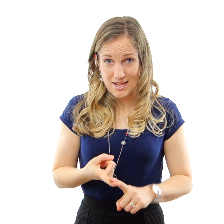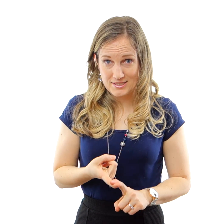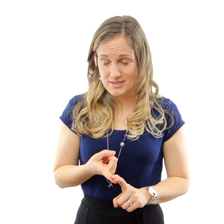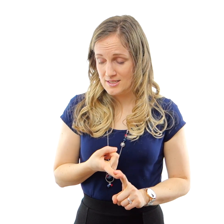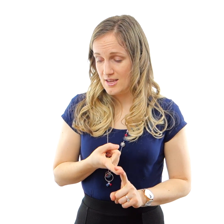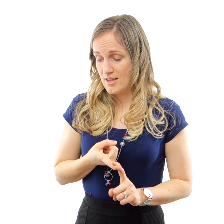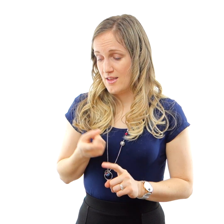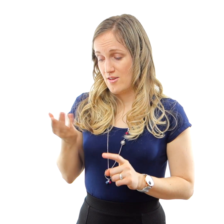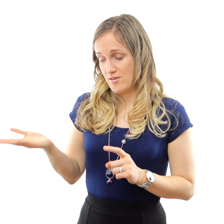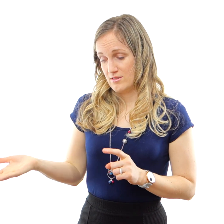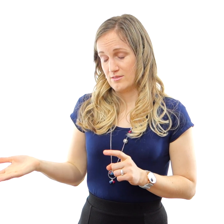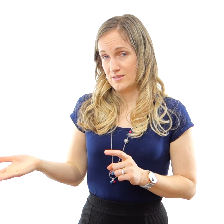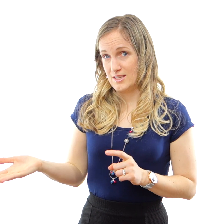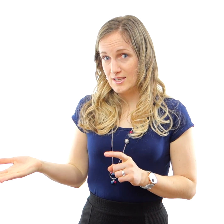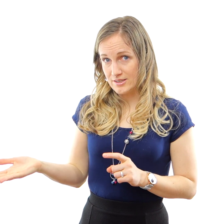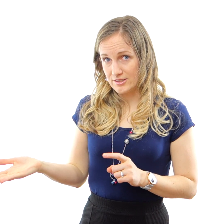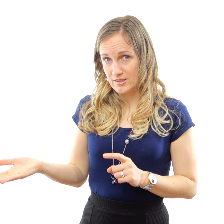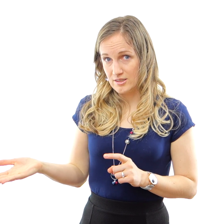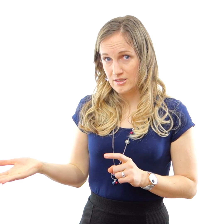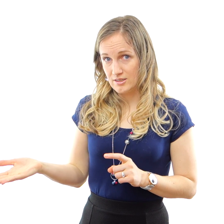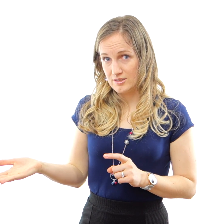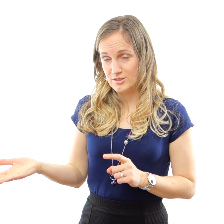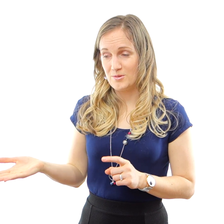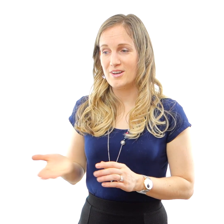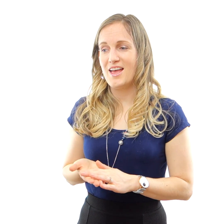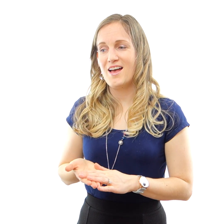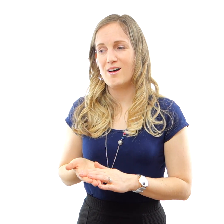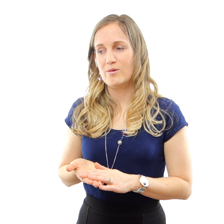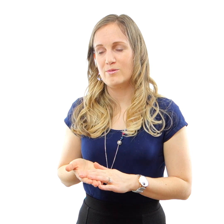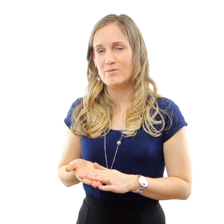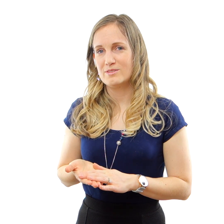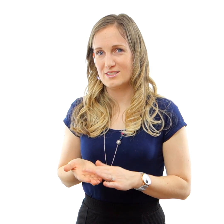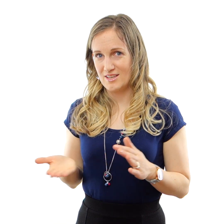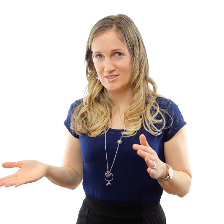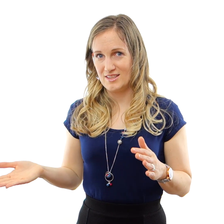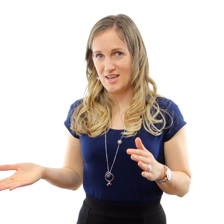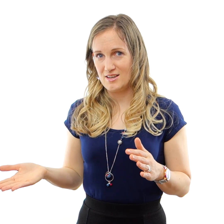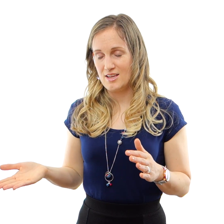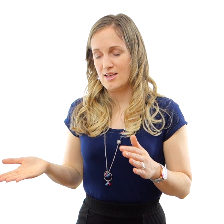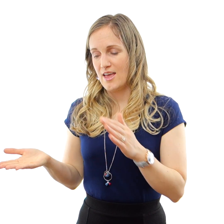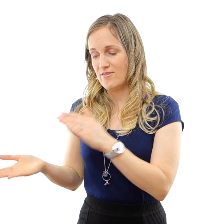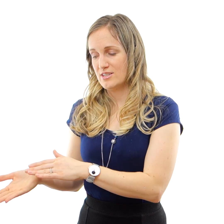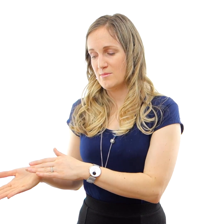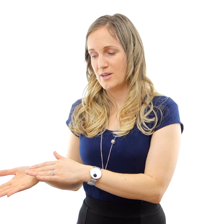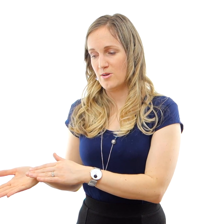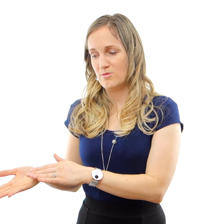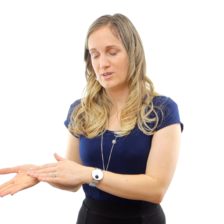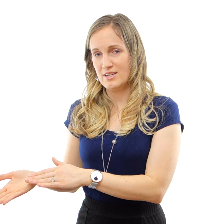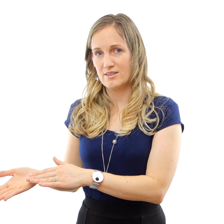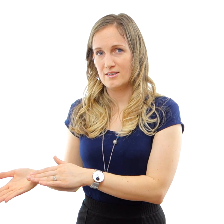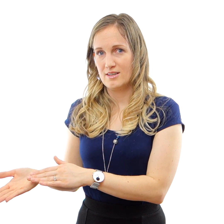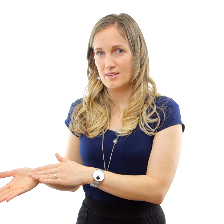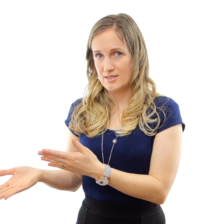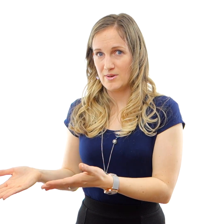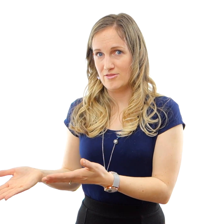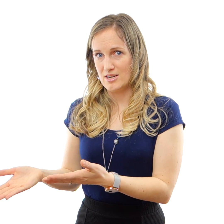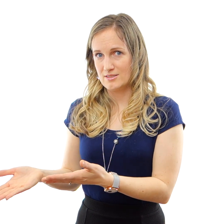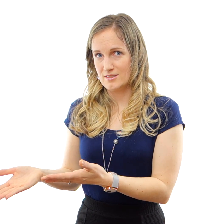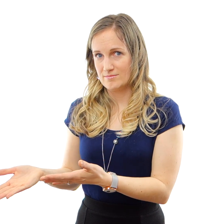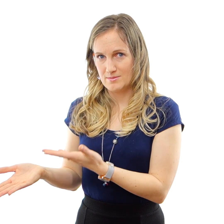friends here. So now, since I've said that, every time I go here is my friends that I'm talking